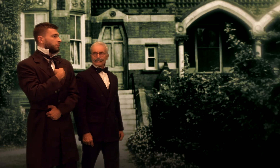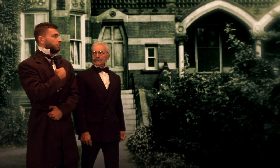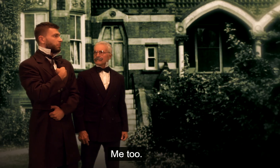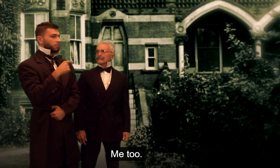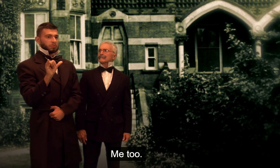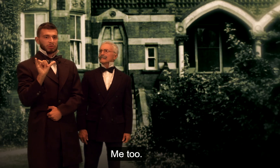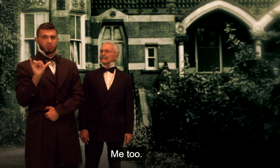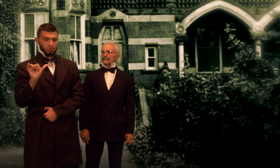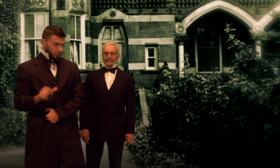Me too.